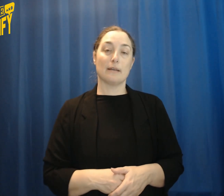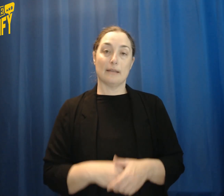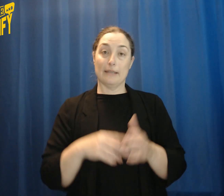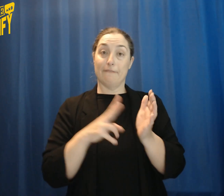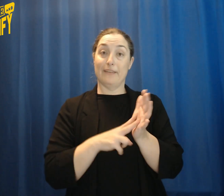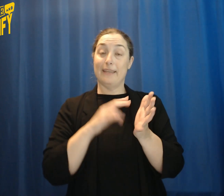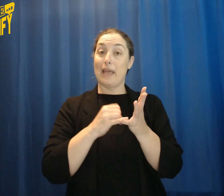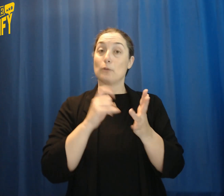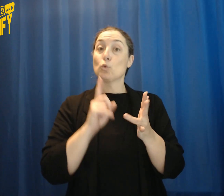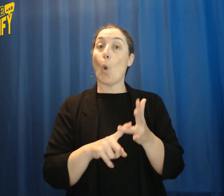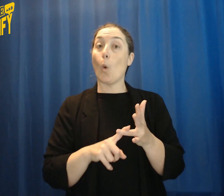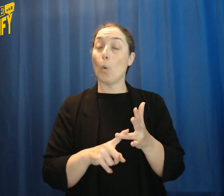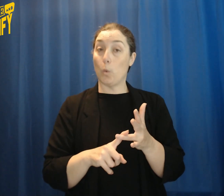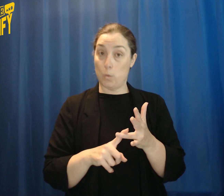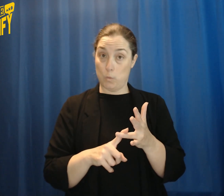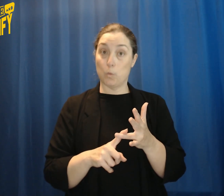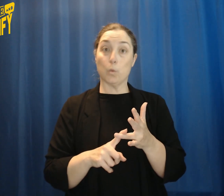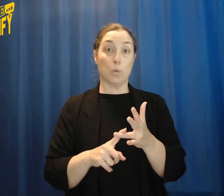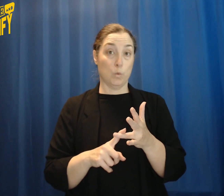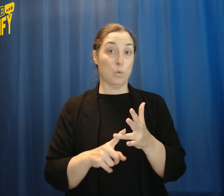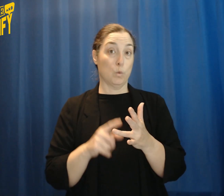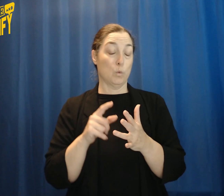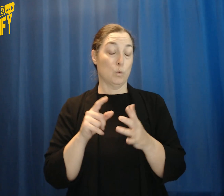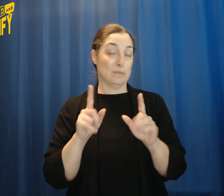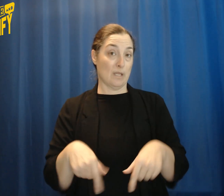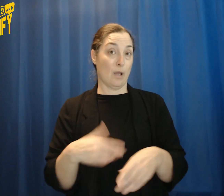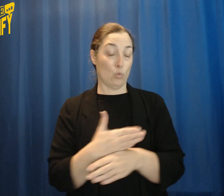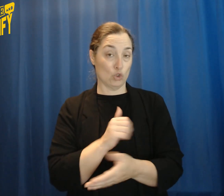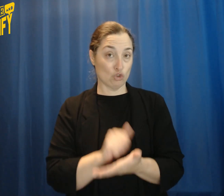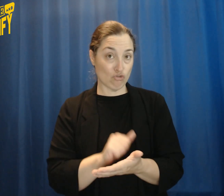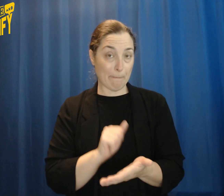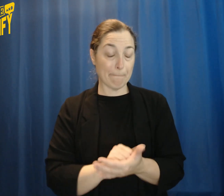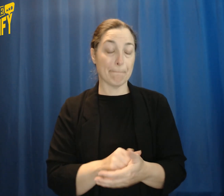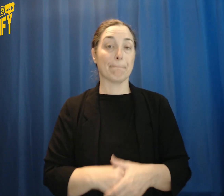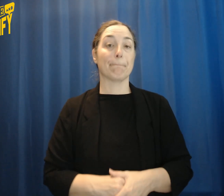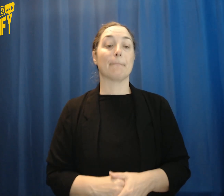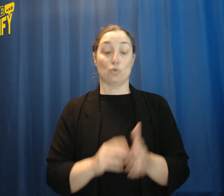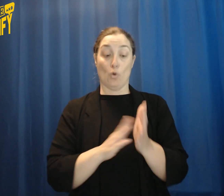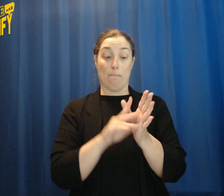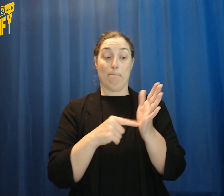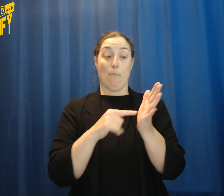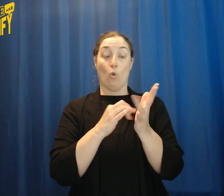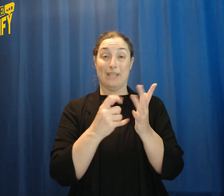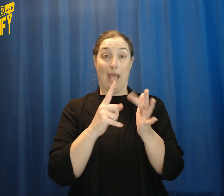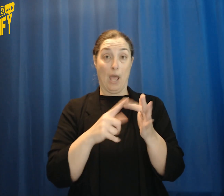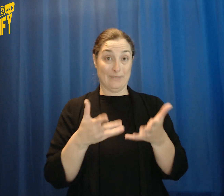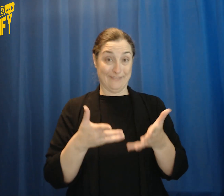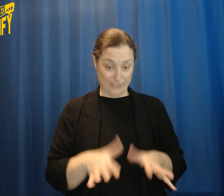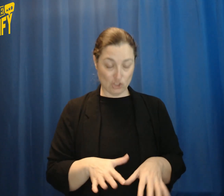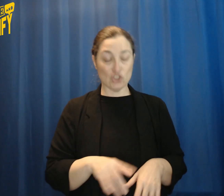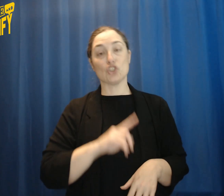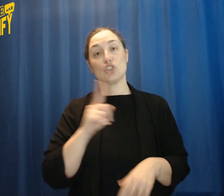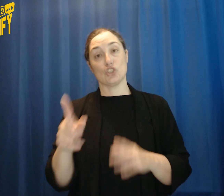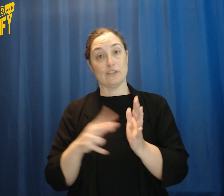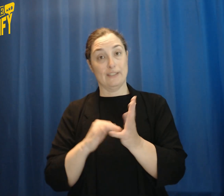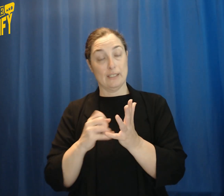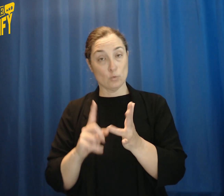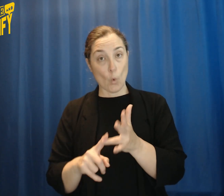started a workshop. And after I'd finished my time at the Malthouse, and I ended up right place,